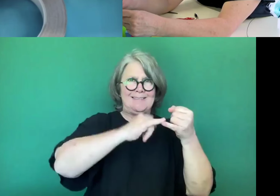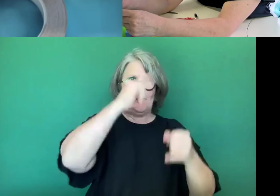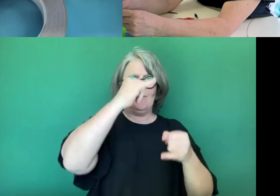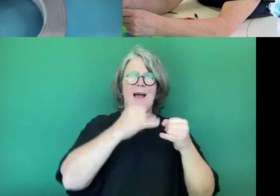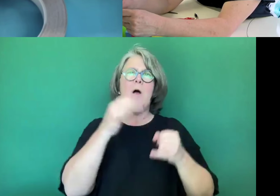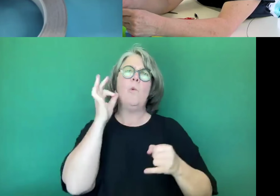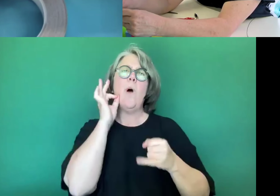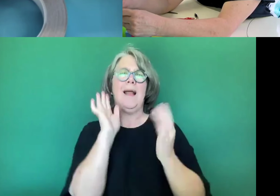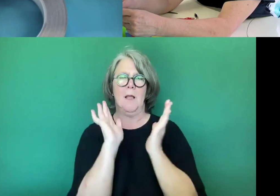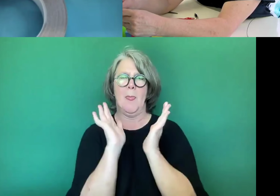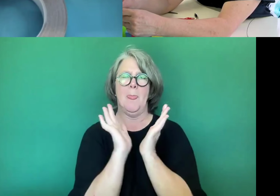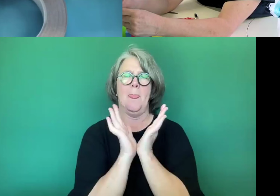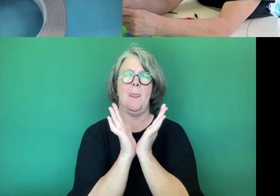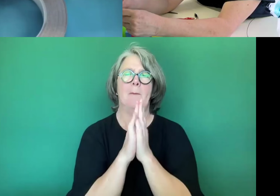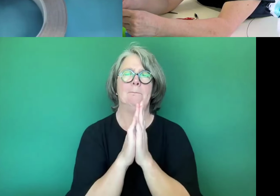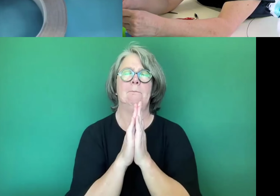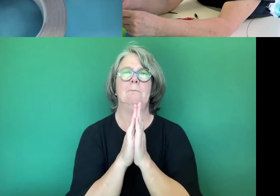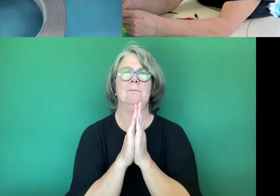and it's hard.